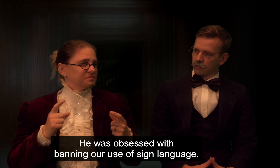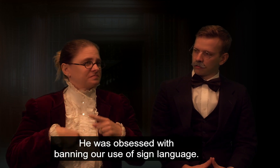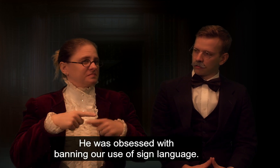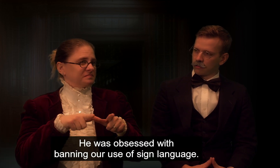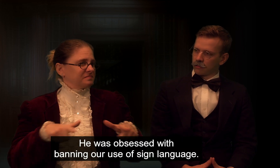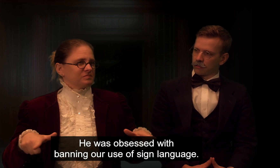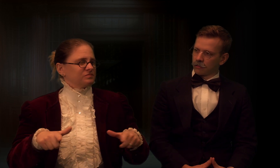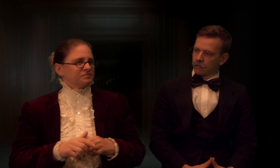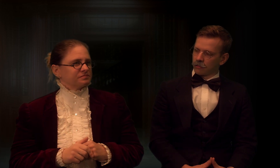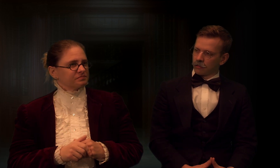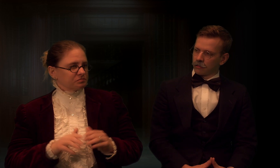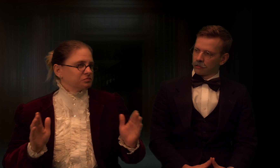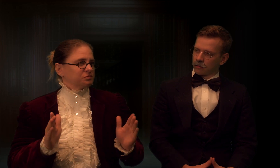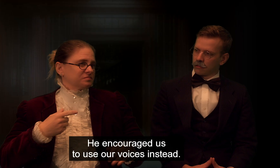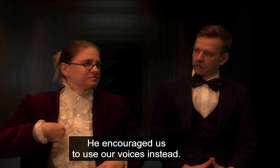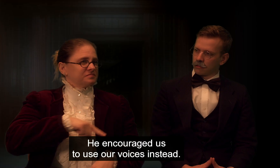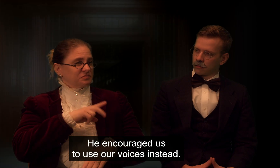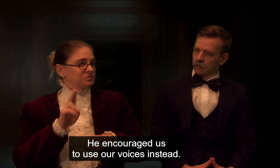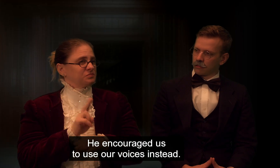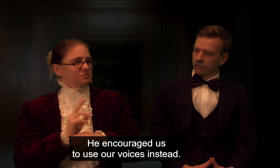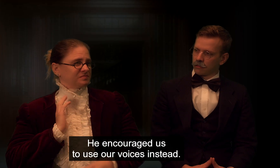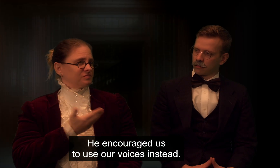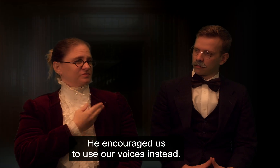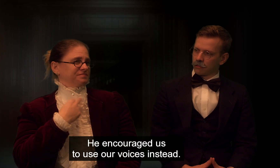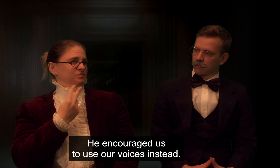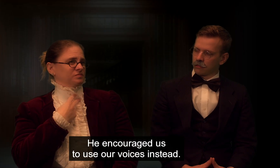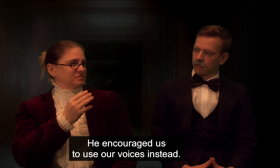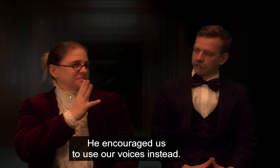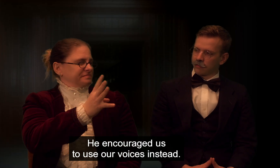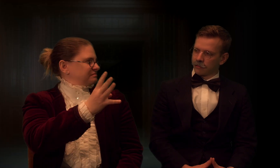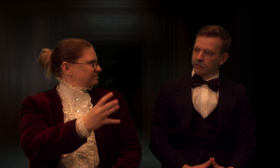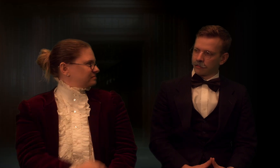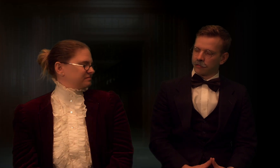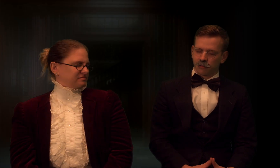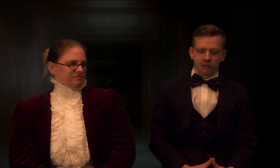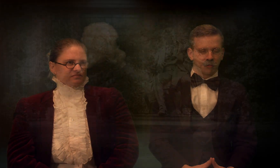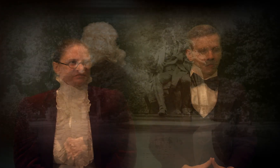sign language. He encouraged us to use our voices instead.